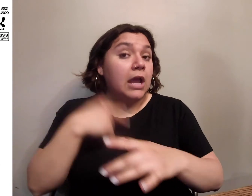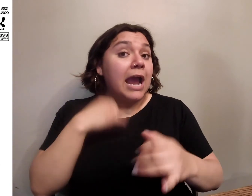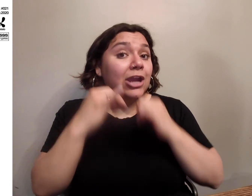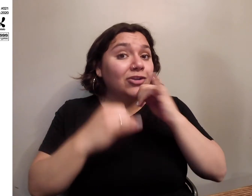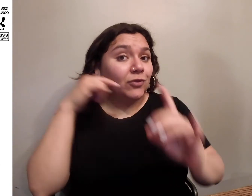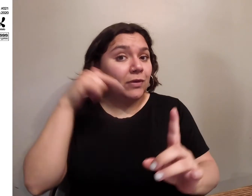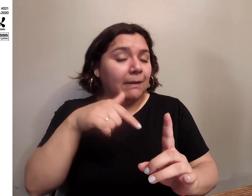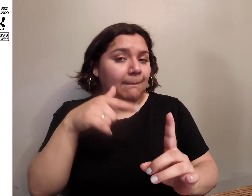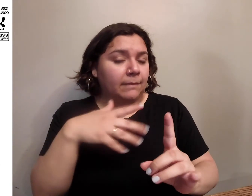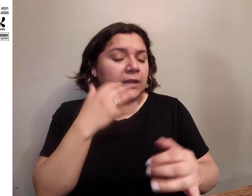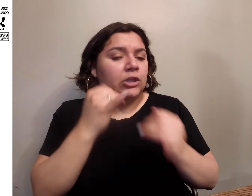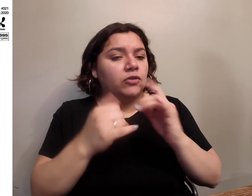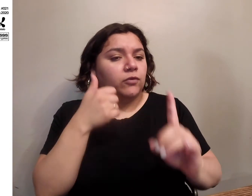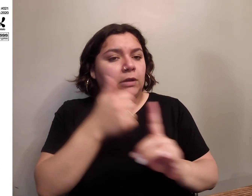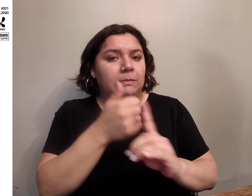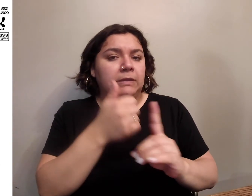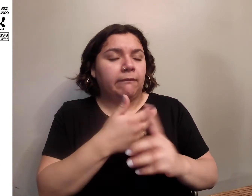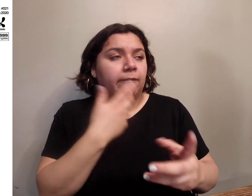interviewed himself.